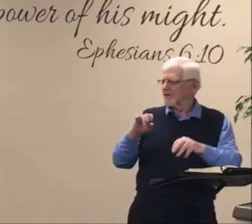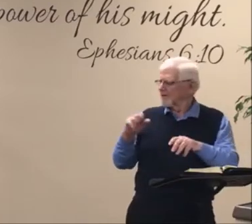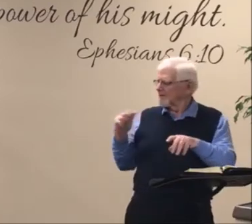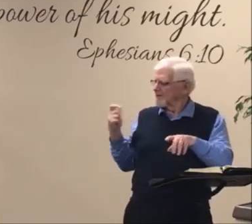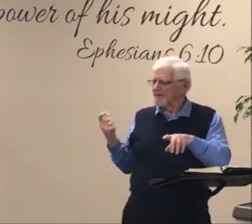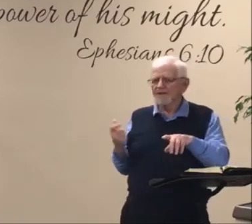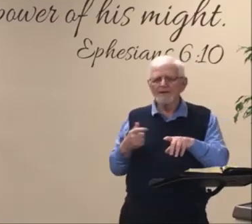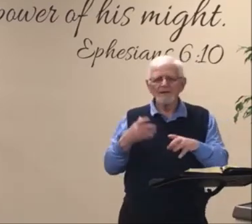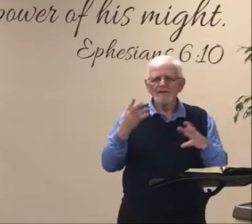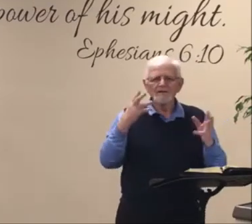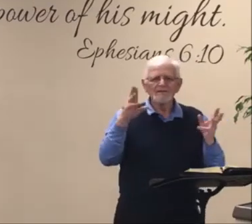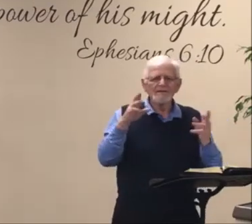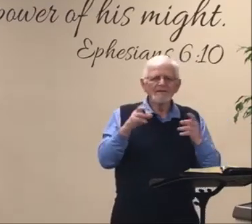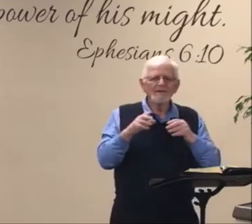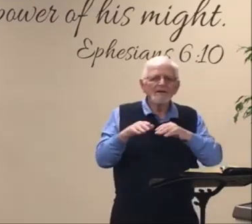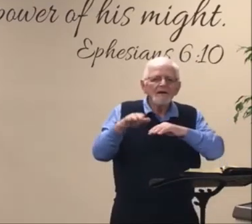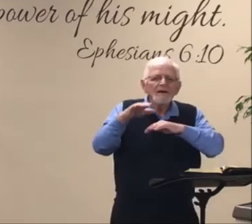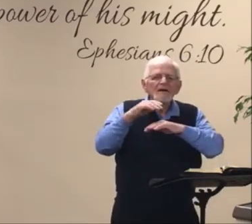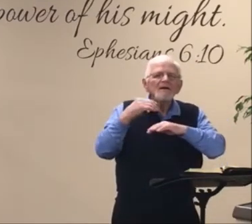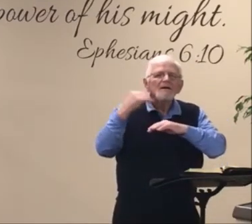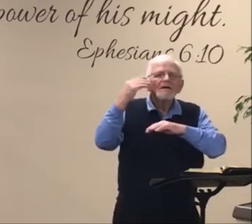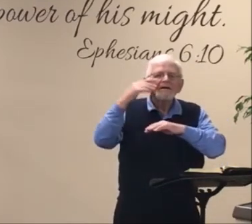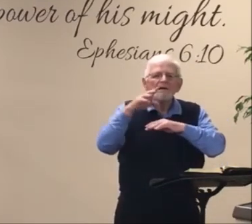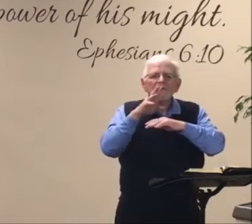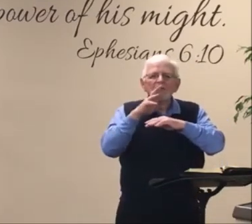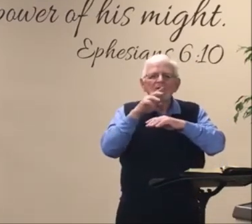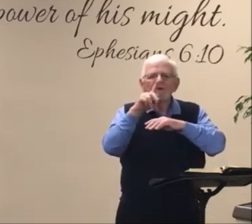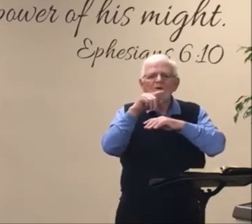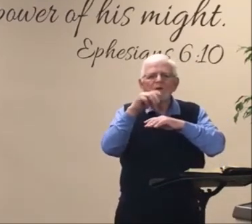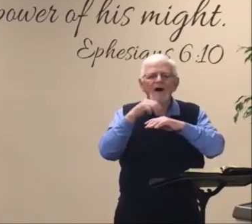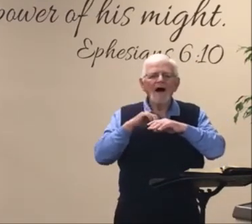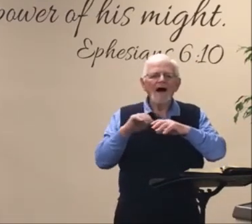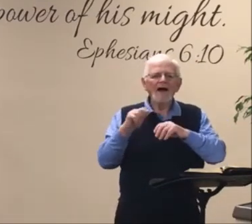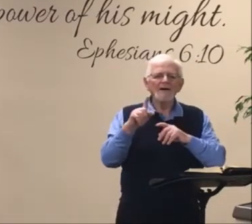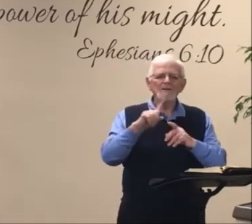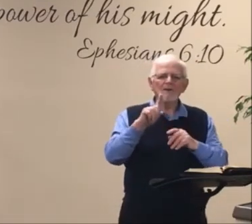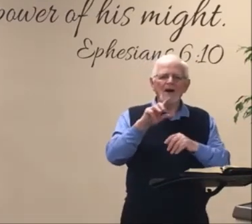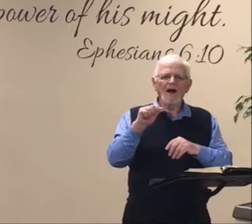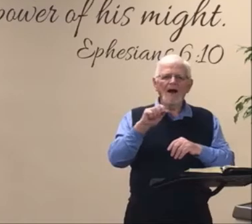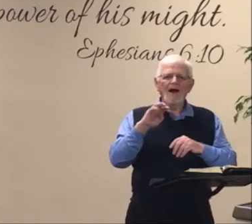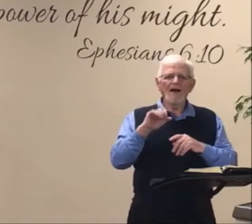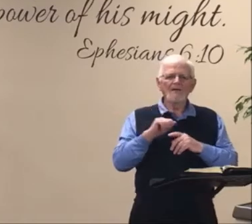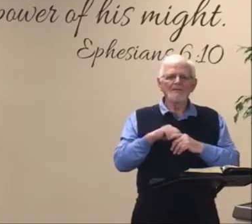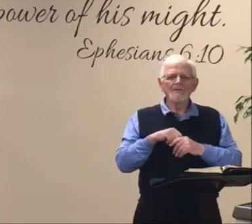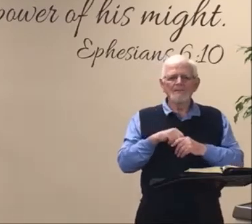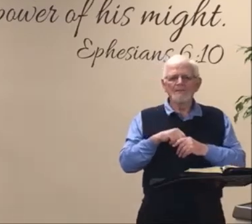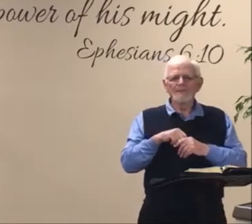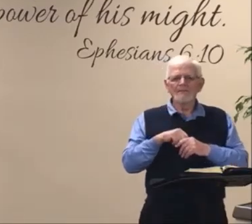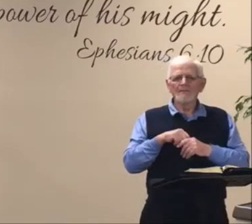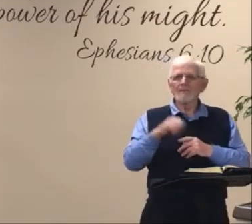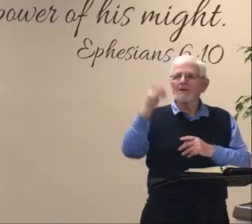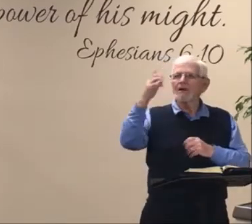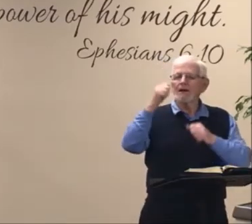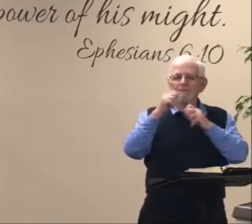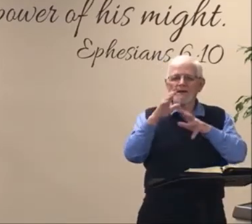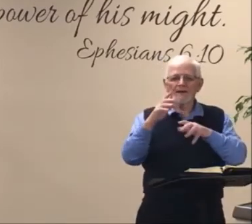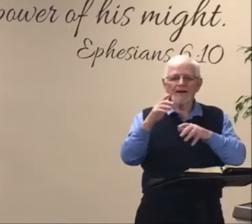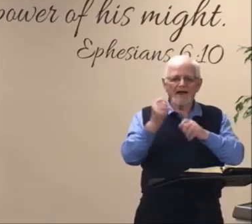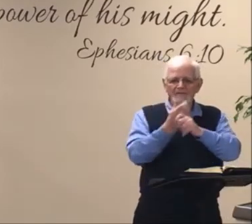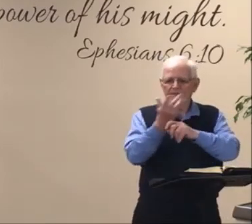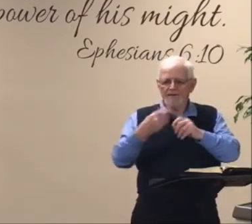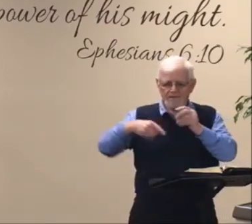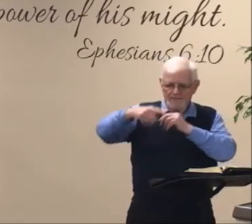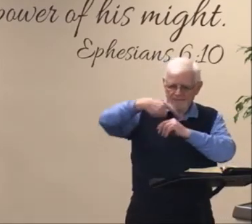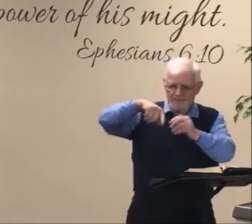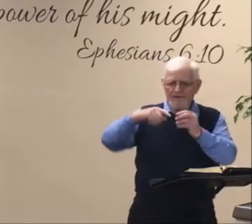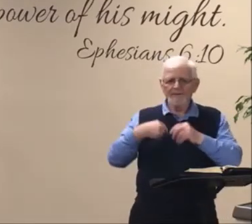just trying to keep my head above water, trying to figure out who I am, trying to figure out where I'm at. God was blessing everything around me, but not his